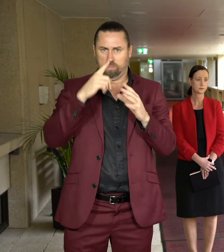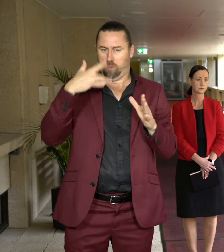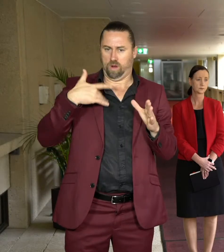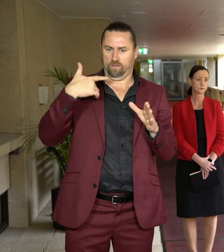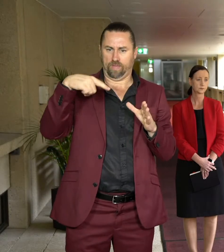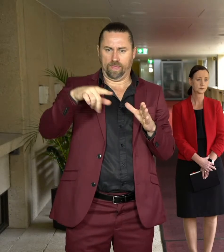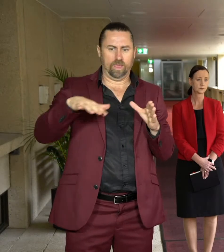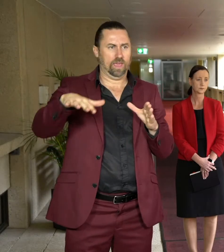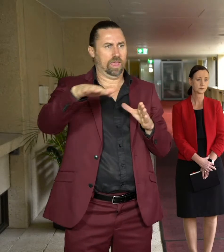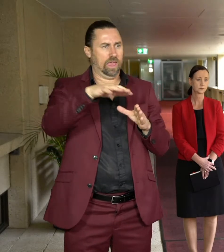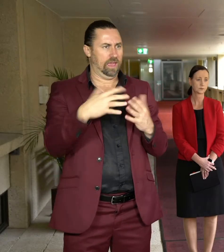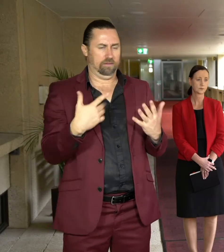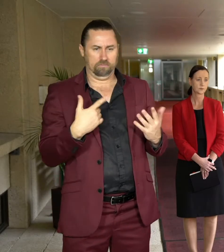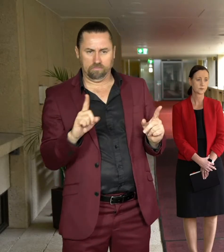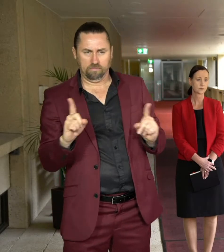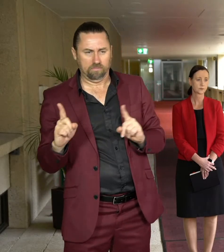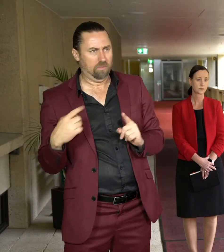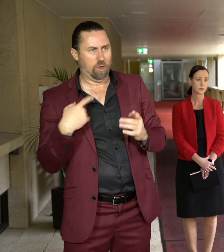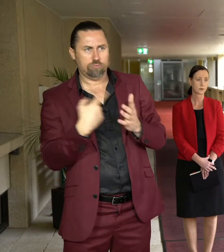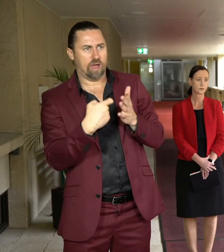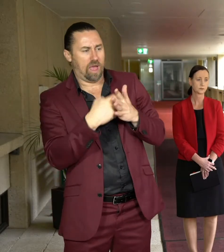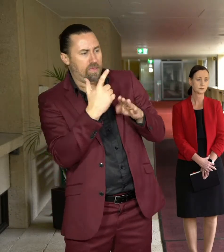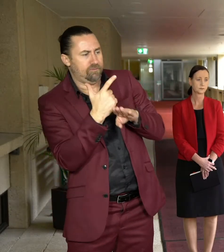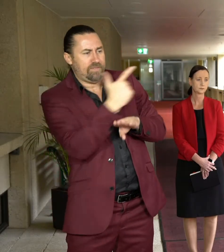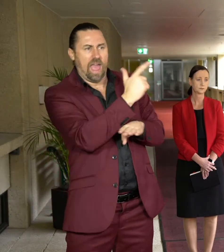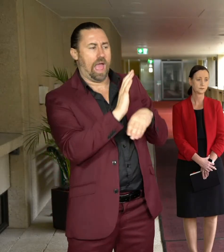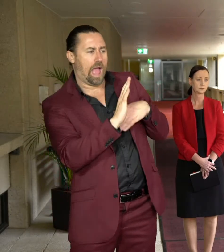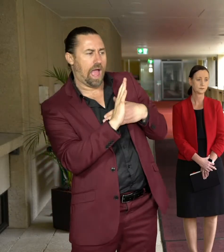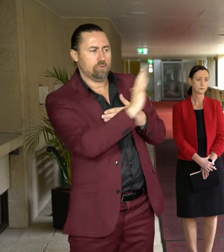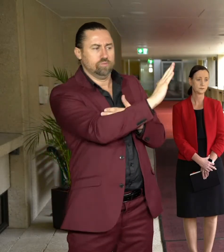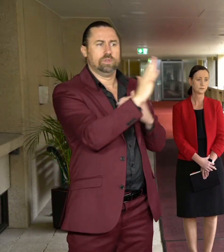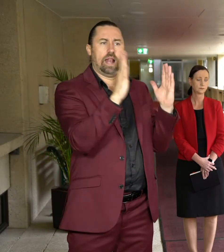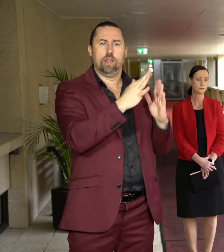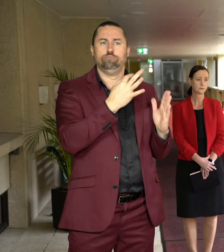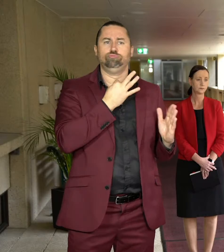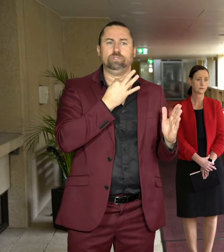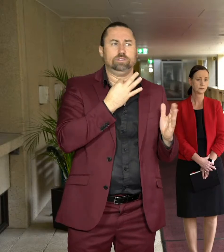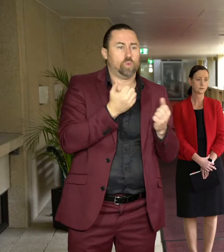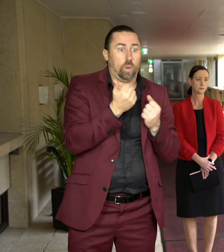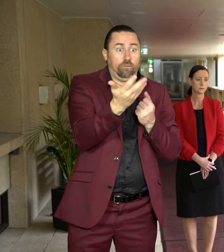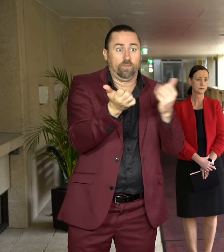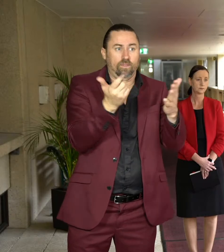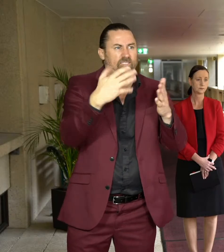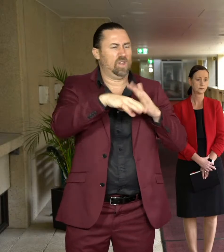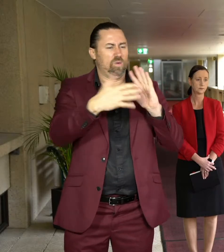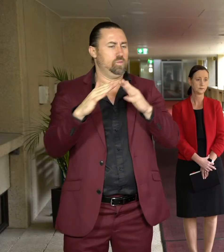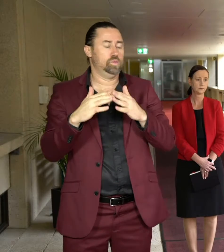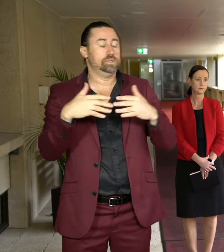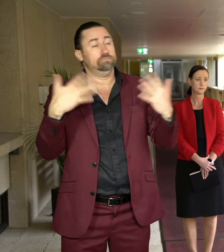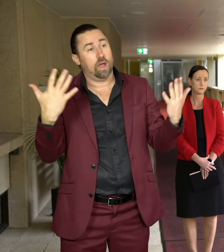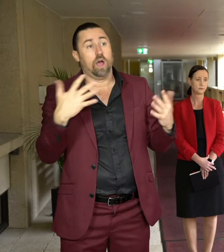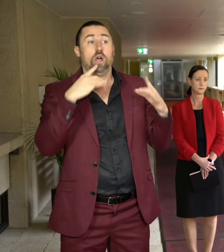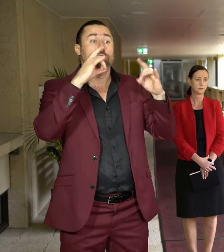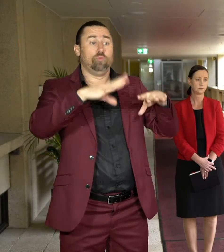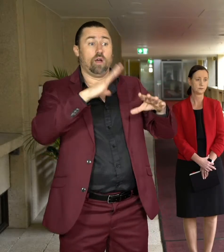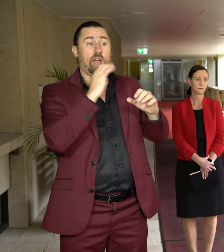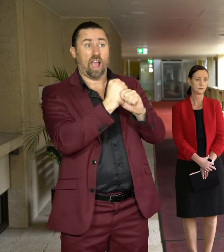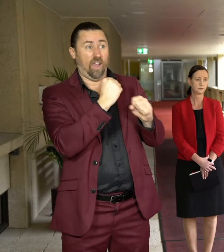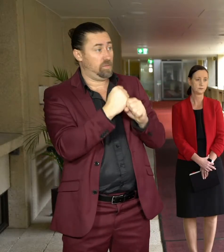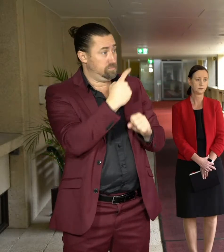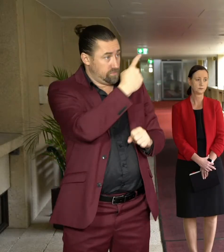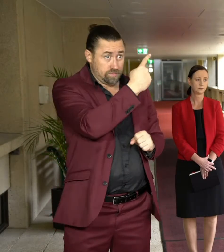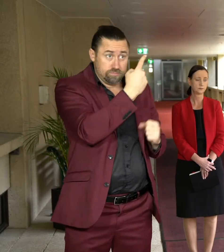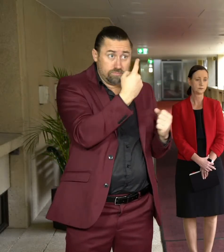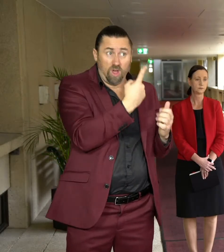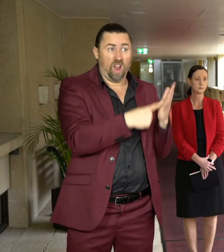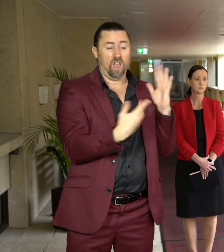in working up the proposal. And we would certainly welcome if the Commonwealth has done any more work other than the letter that the